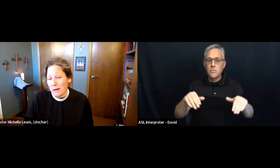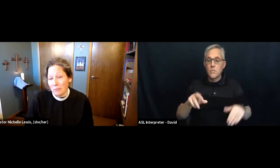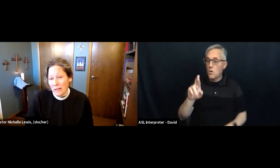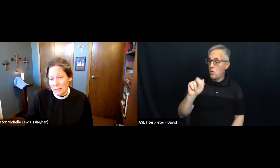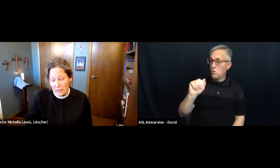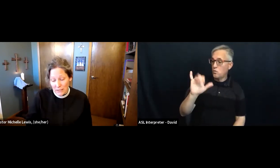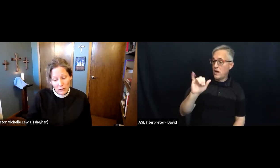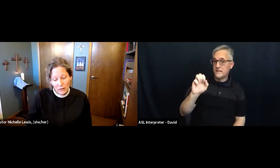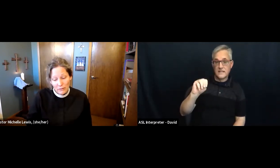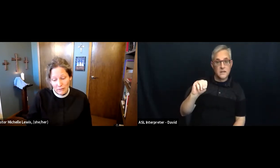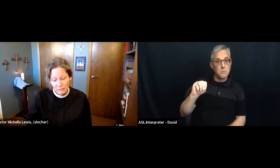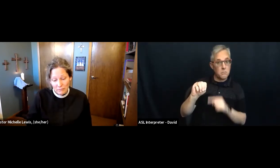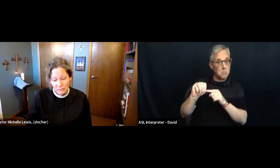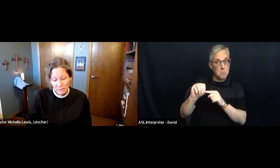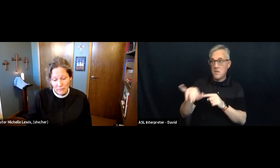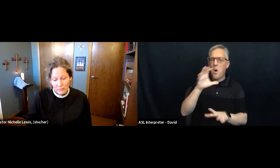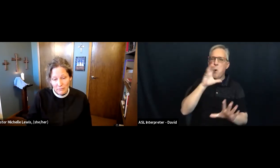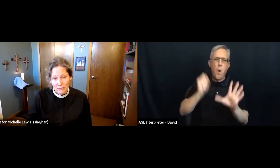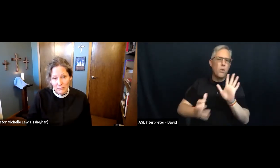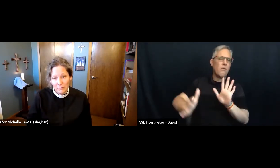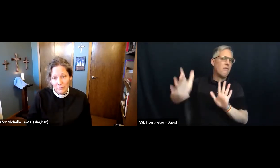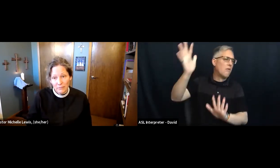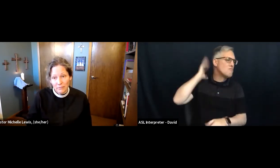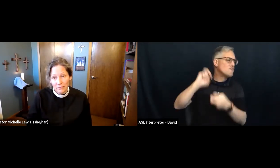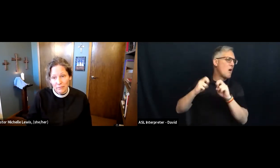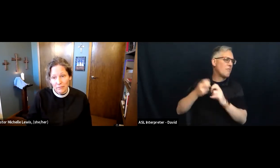old problem that's been solved.